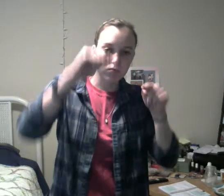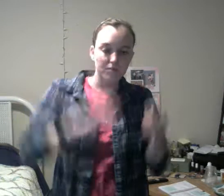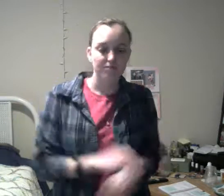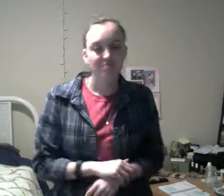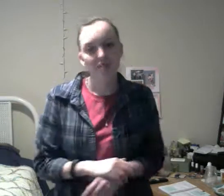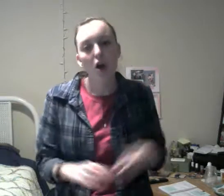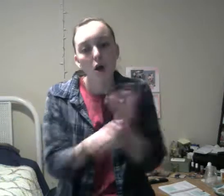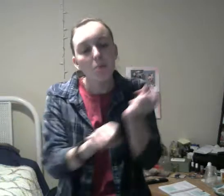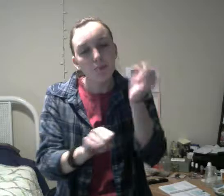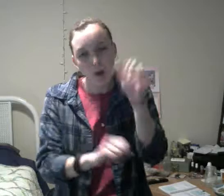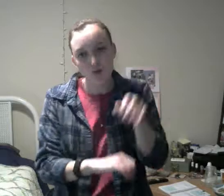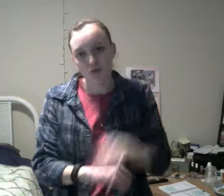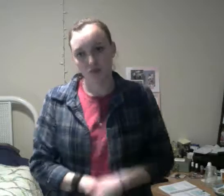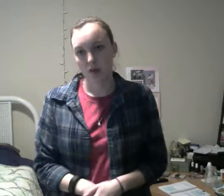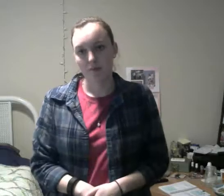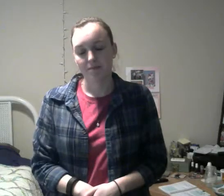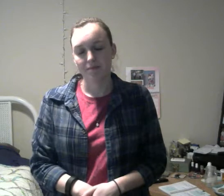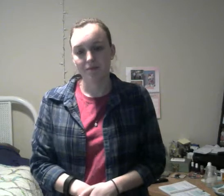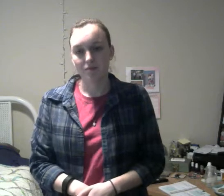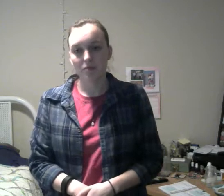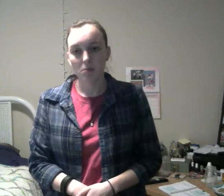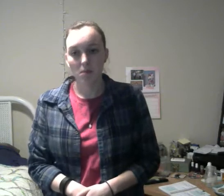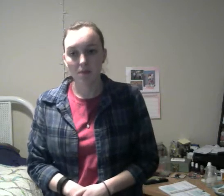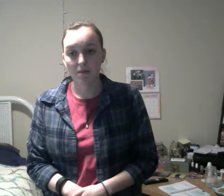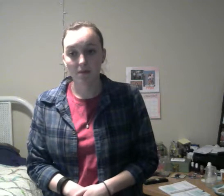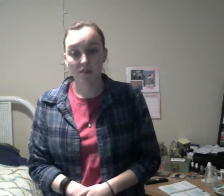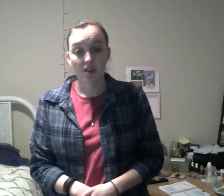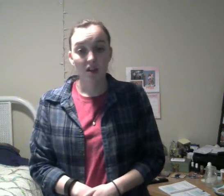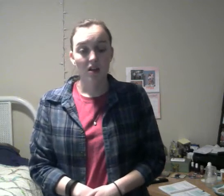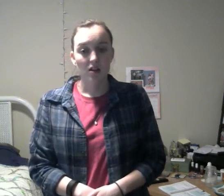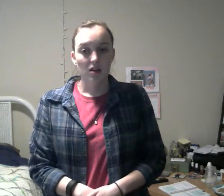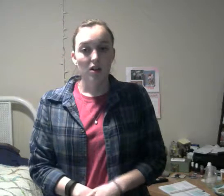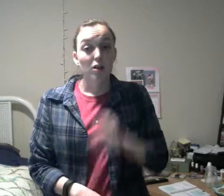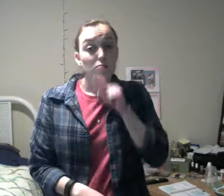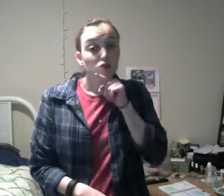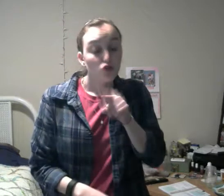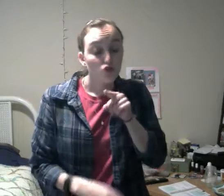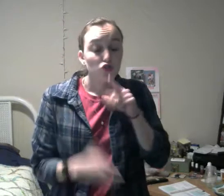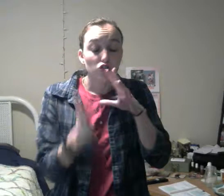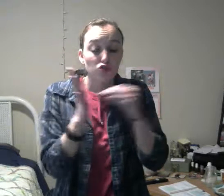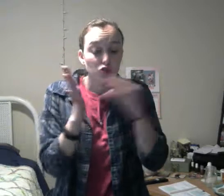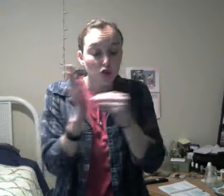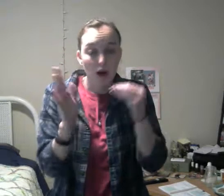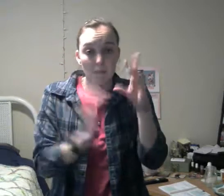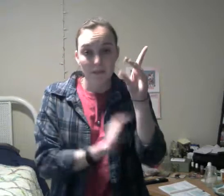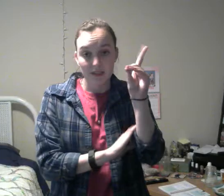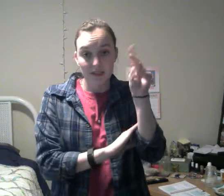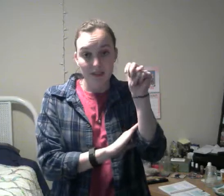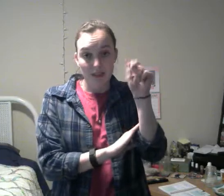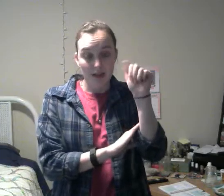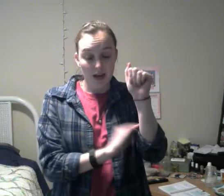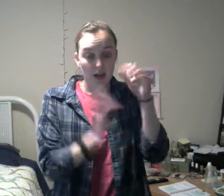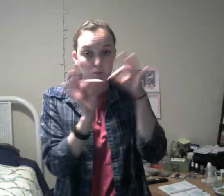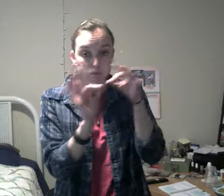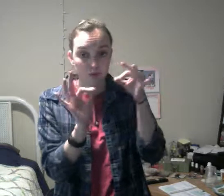and when you go through that cell cycle, you have to make sure that you're copying the DNA perfectly over. And so to do that, we use a process called